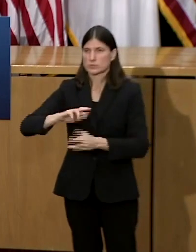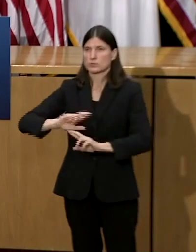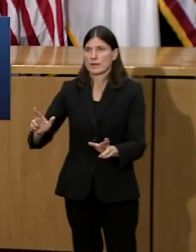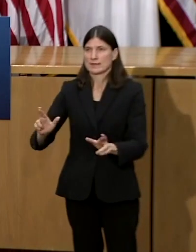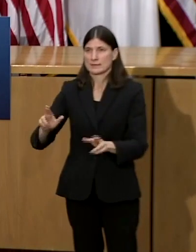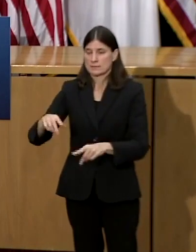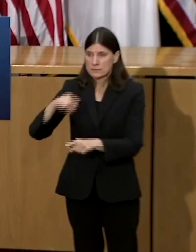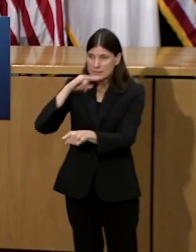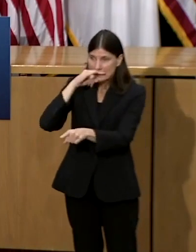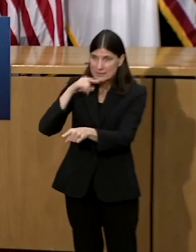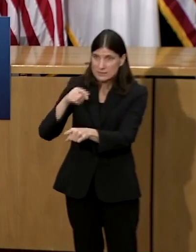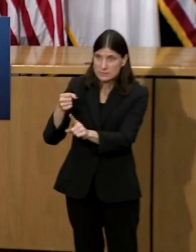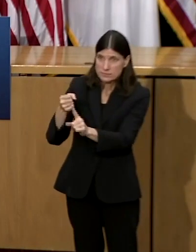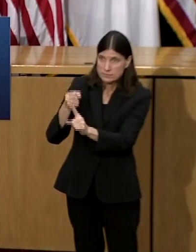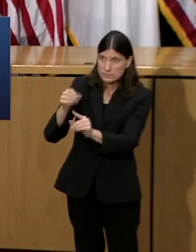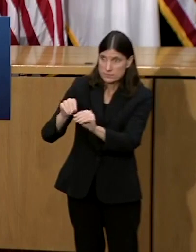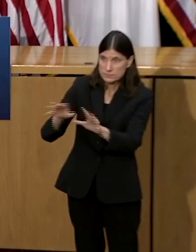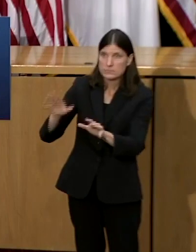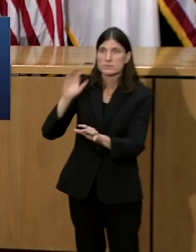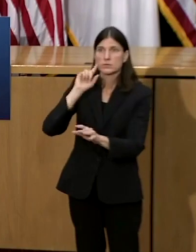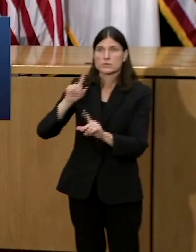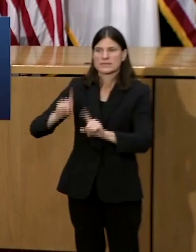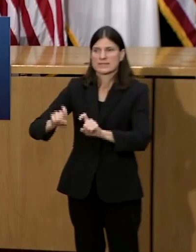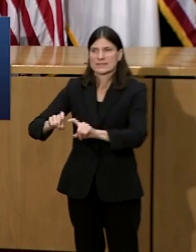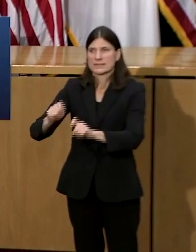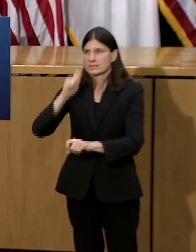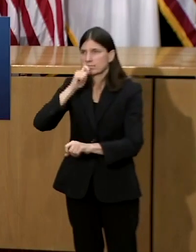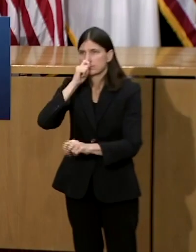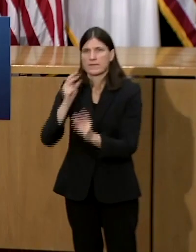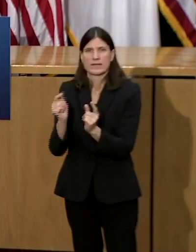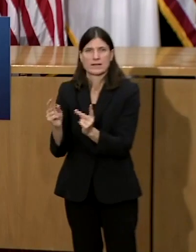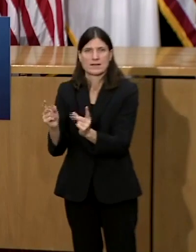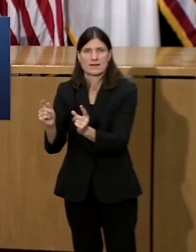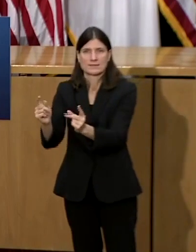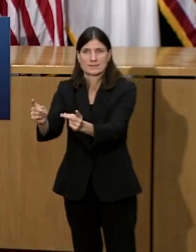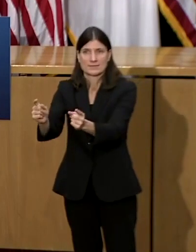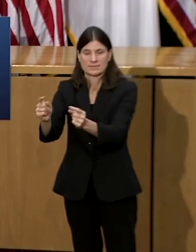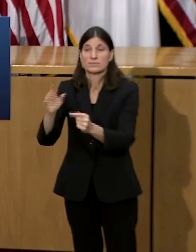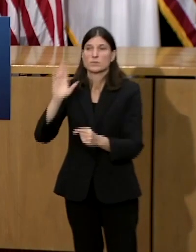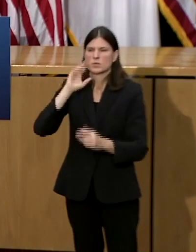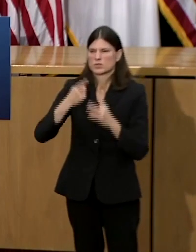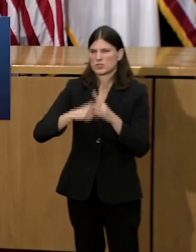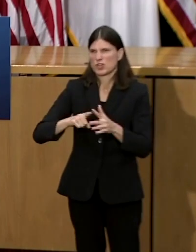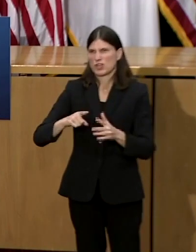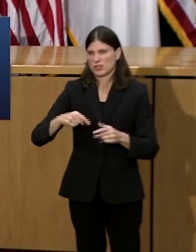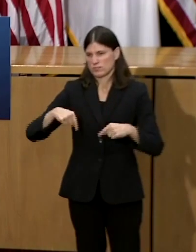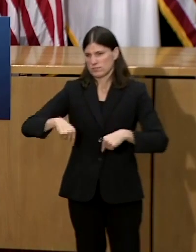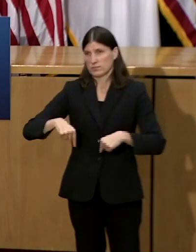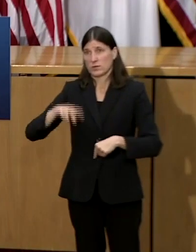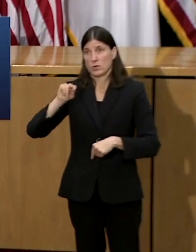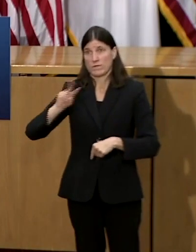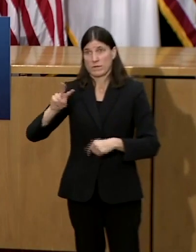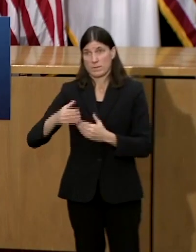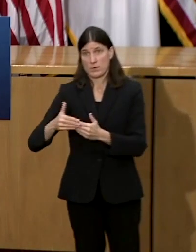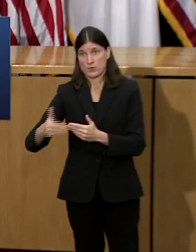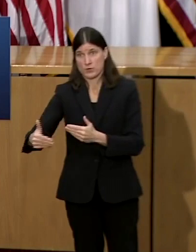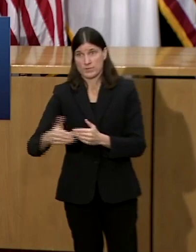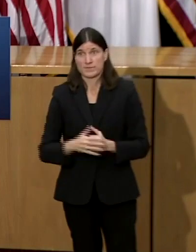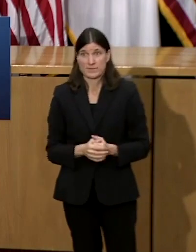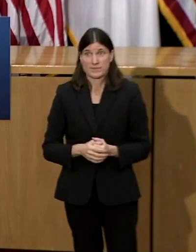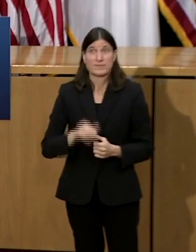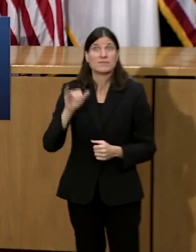month with an initial group of schools and districts. This is a voluntary initiative with test kits provided to schools at no